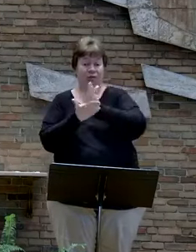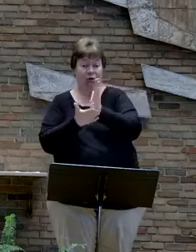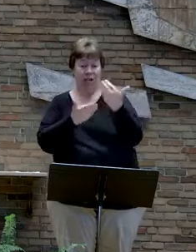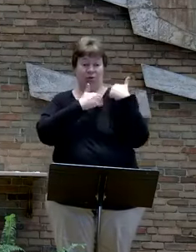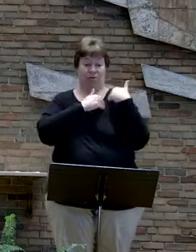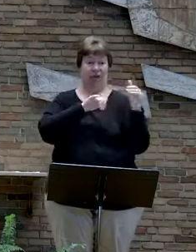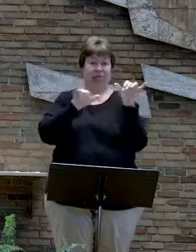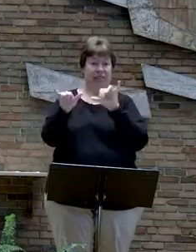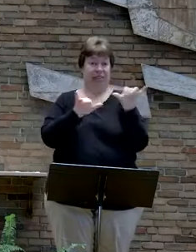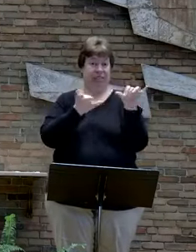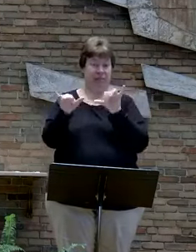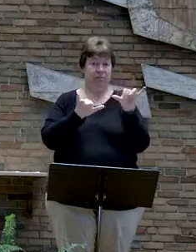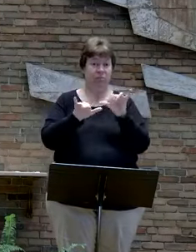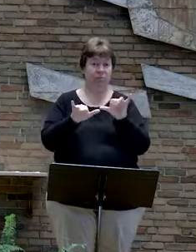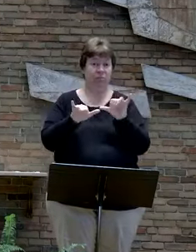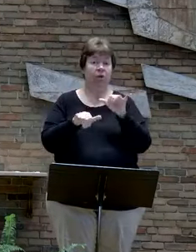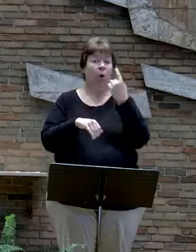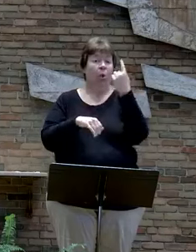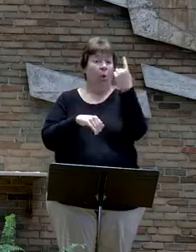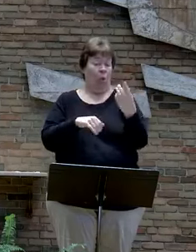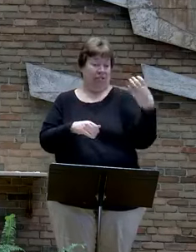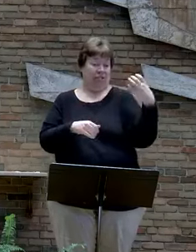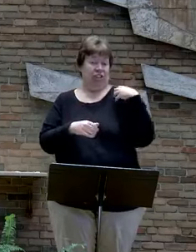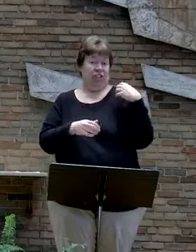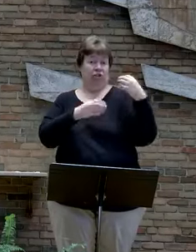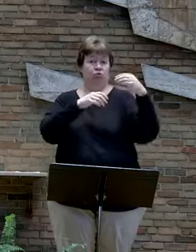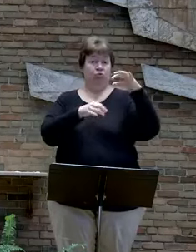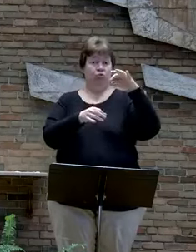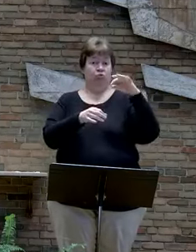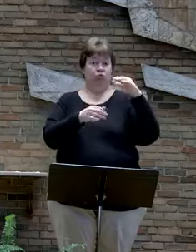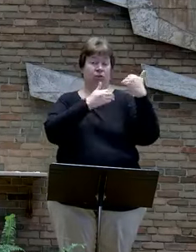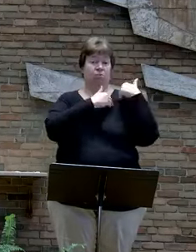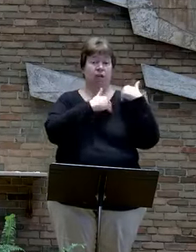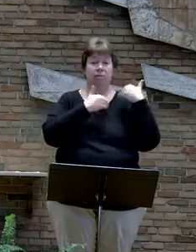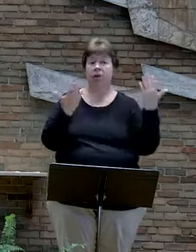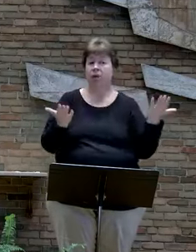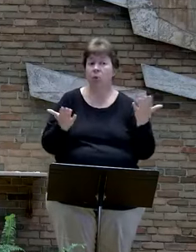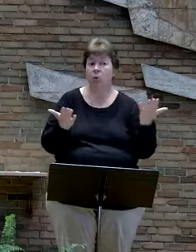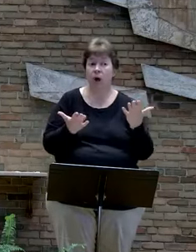as well. One of those chief responsibilities